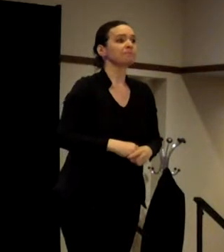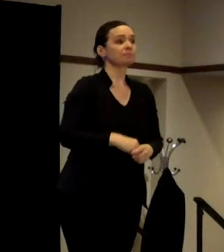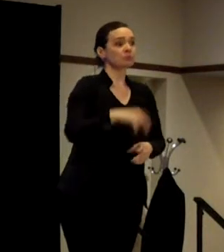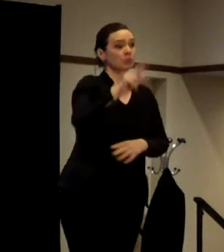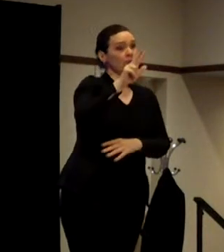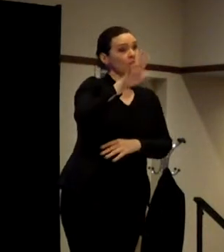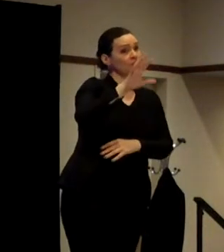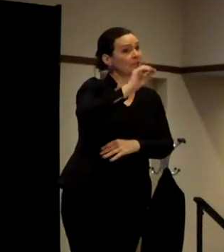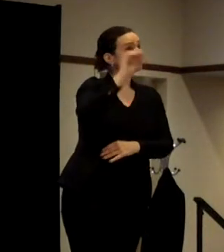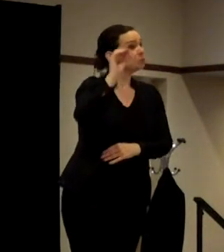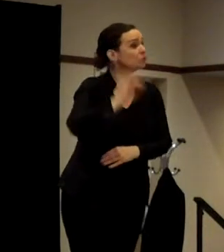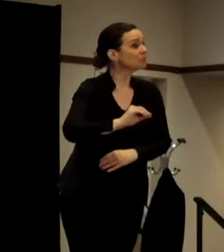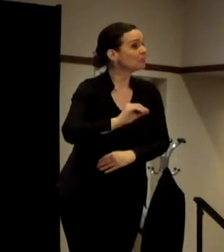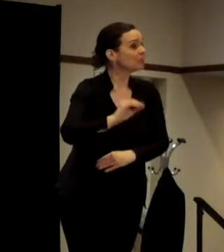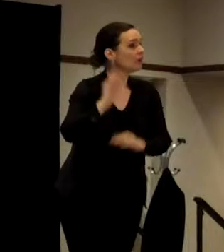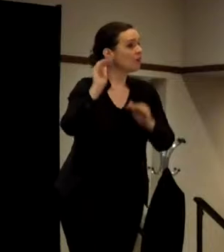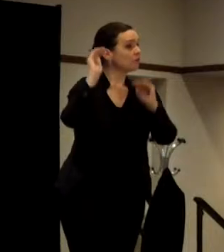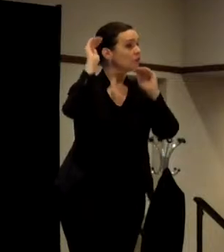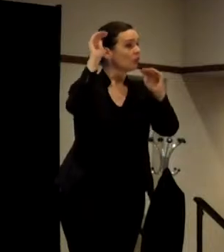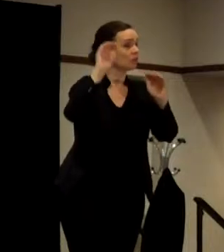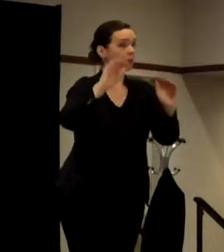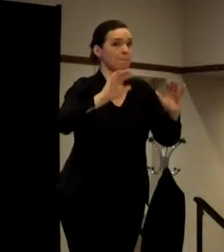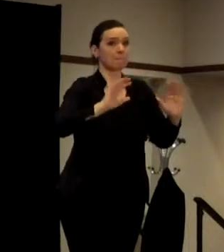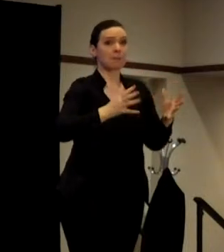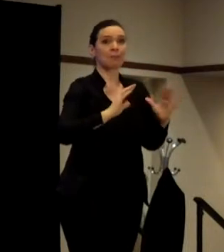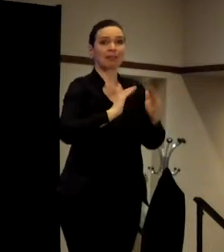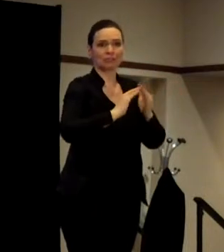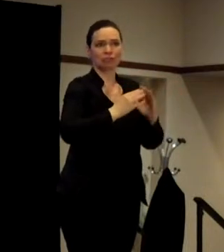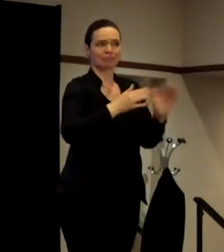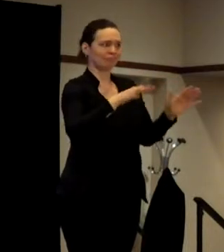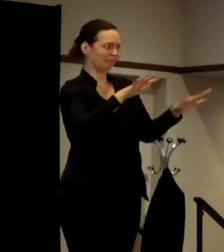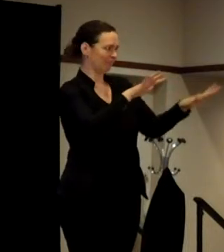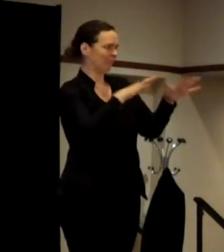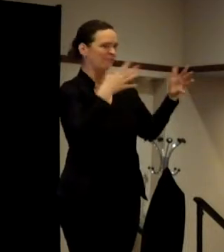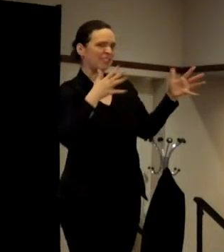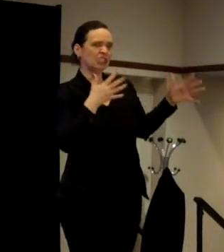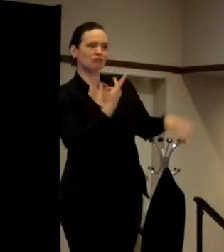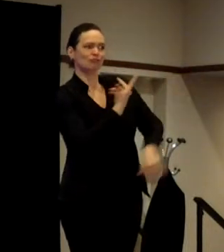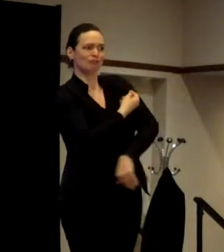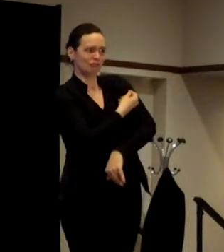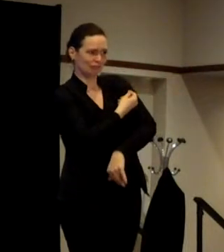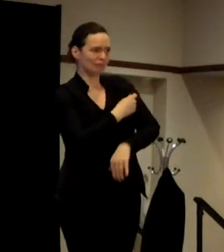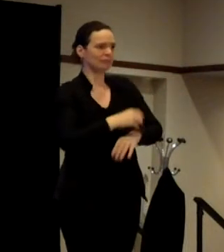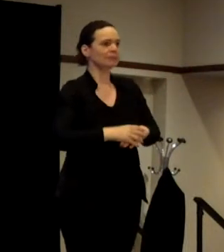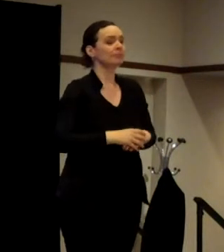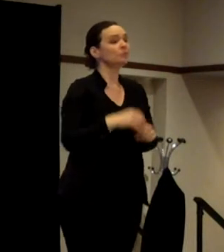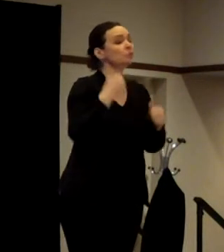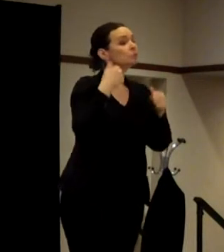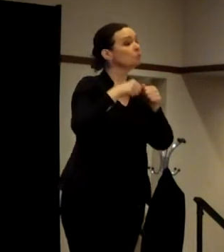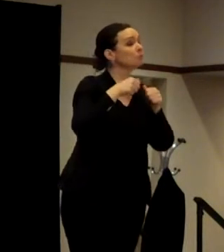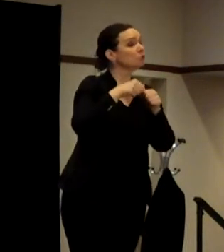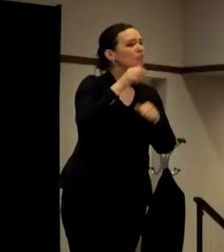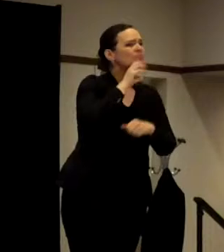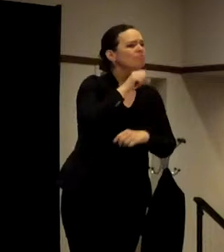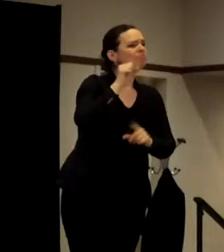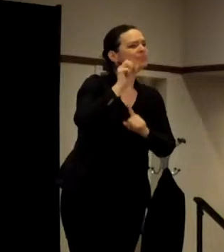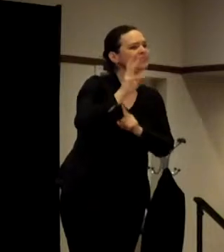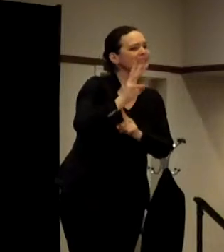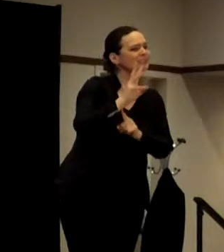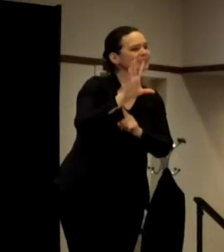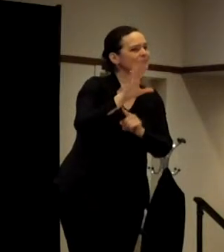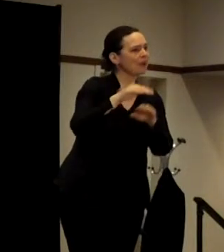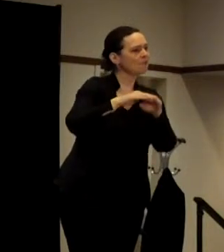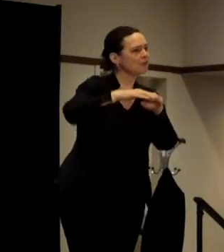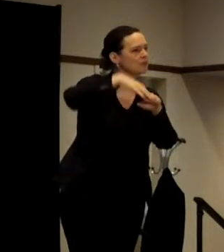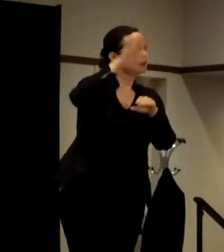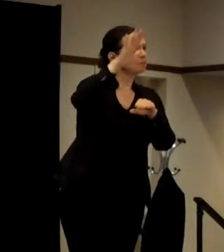adult population, not everybody's been eligible to receive a vaccine. So we're doing well. We're vaccinating at higher rates